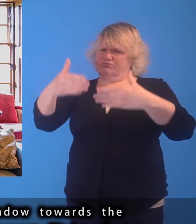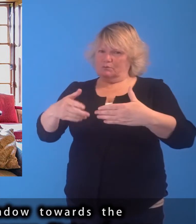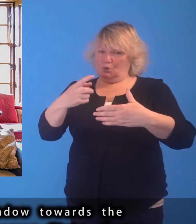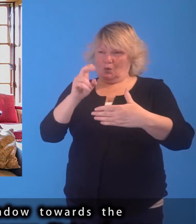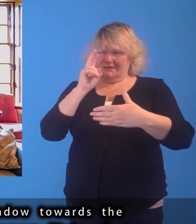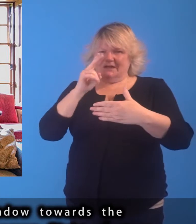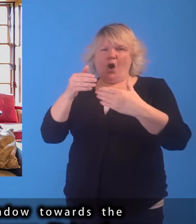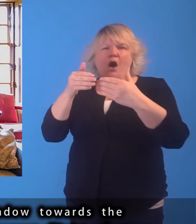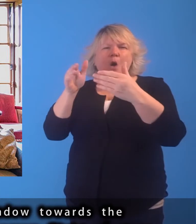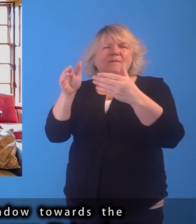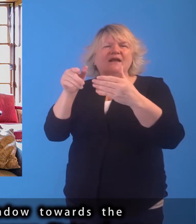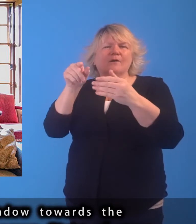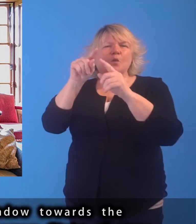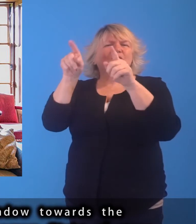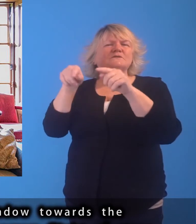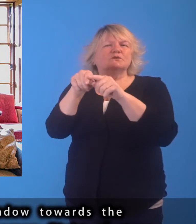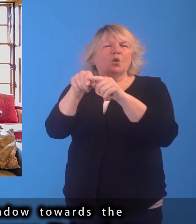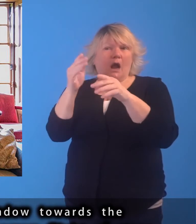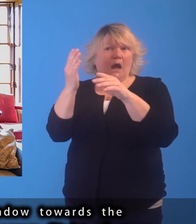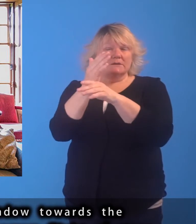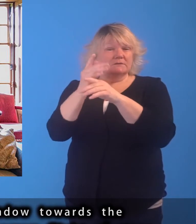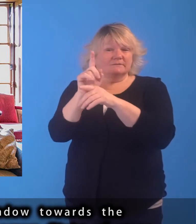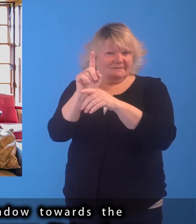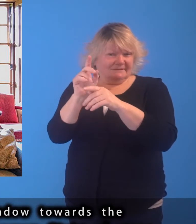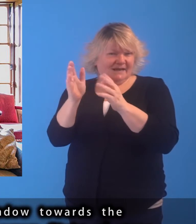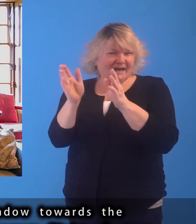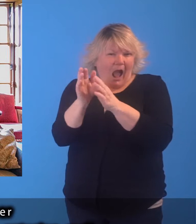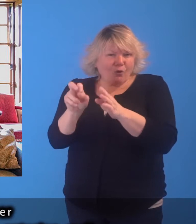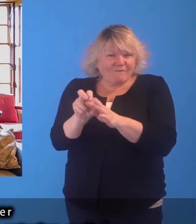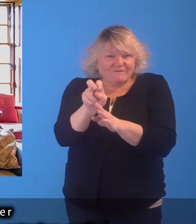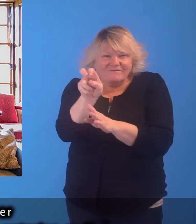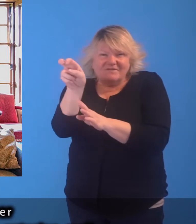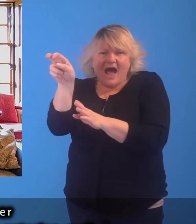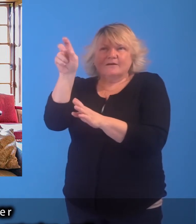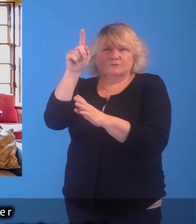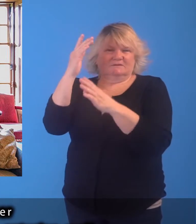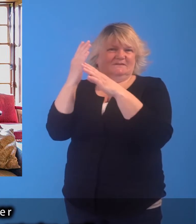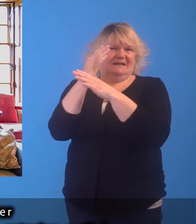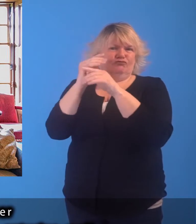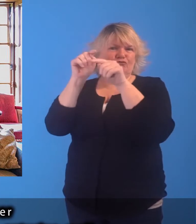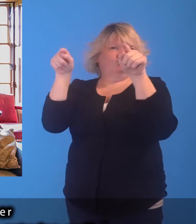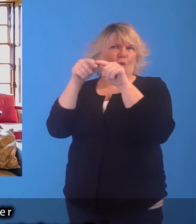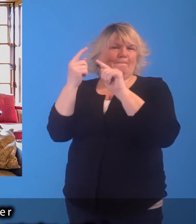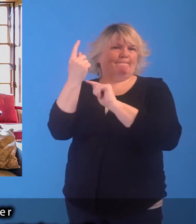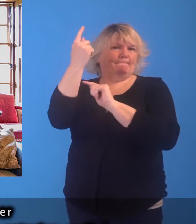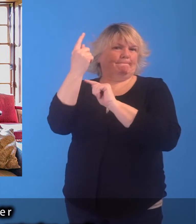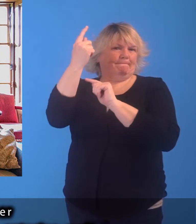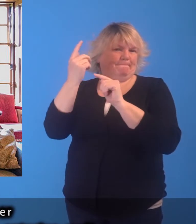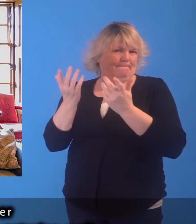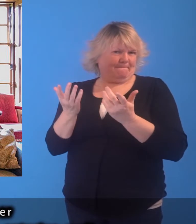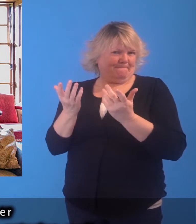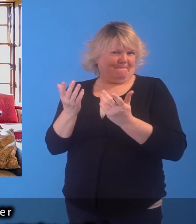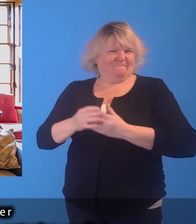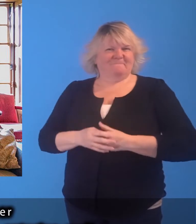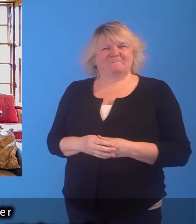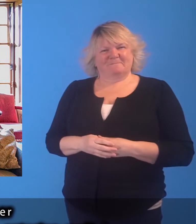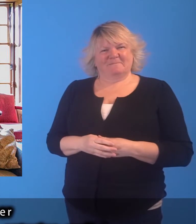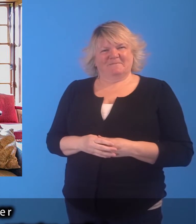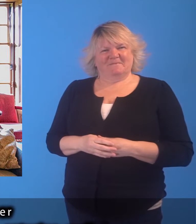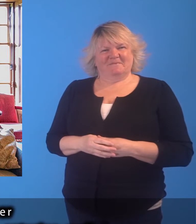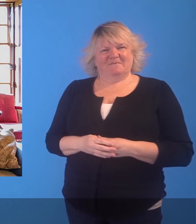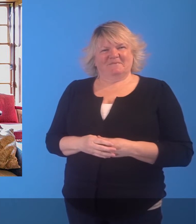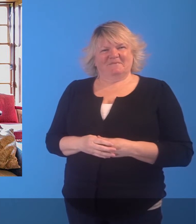Although retired, Mr. Reed still took on commissions for architectural work and designs for luxury